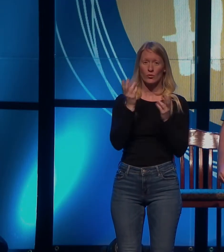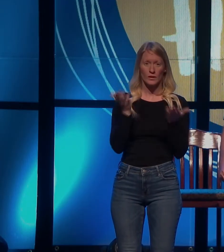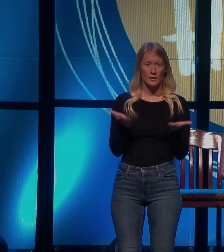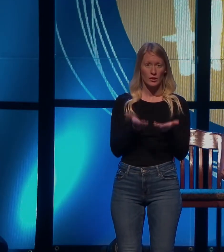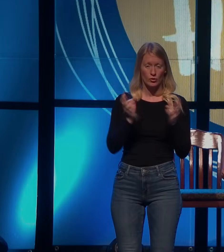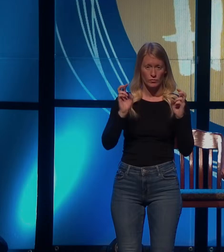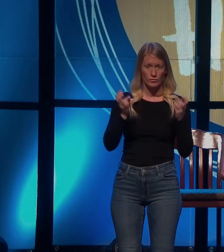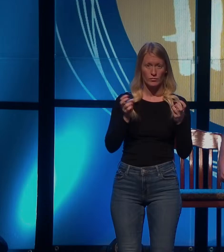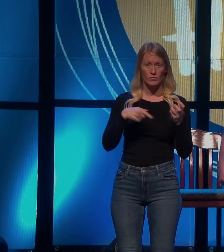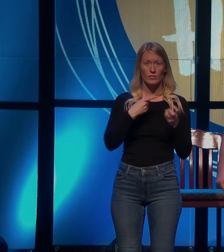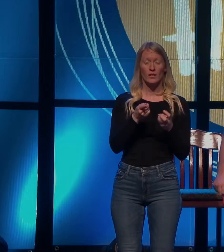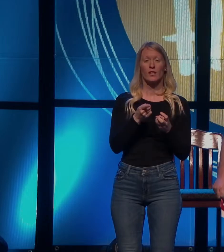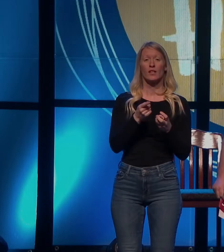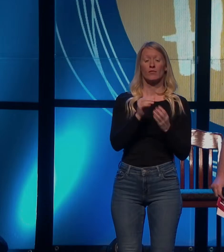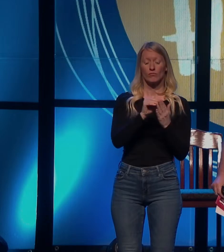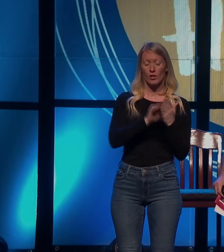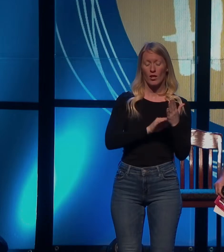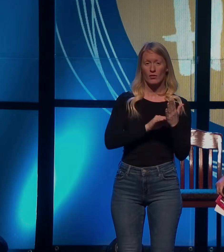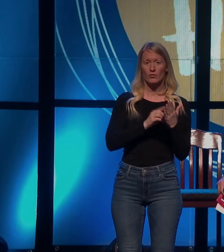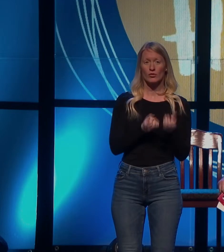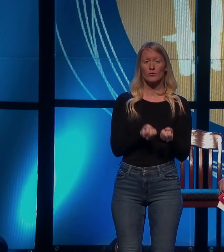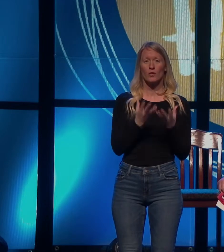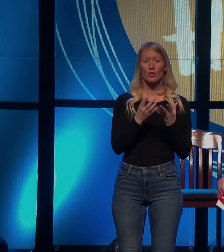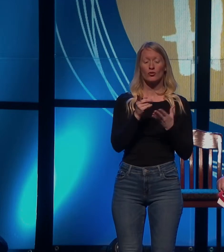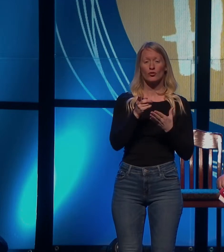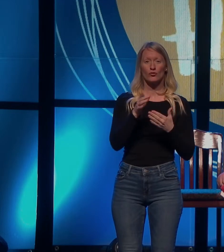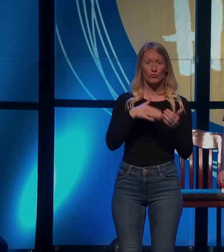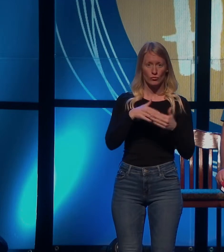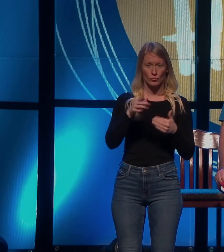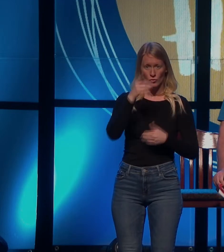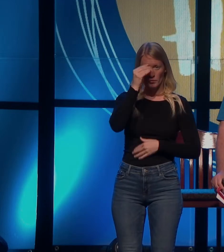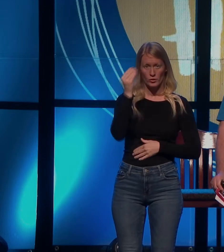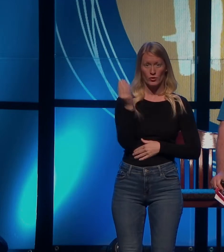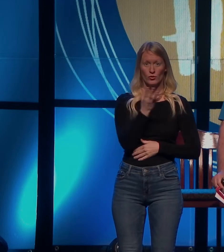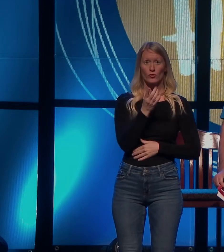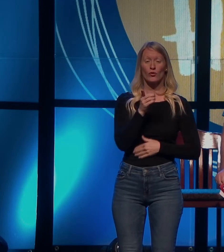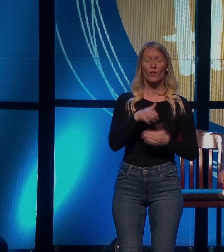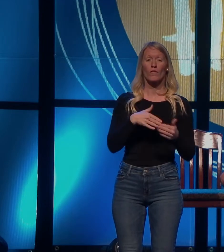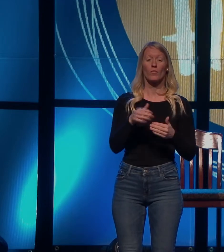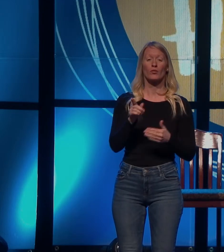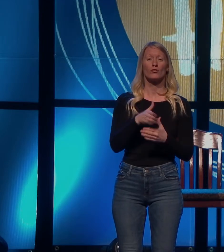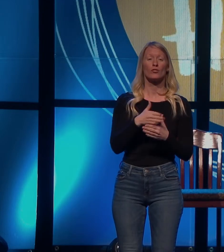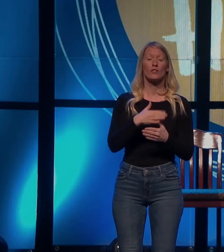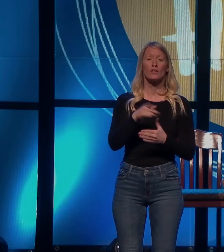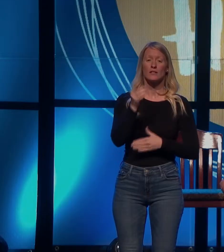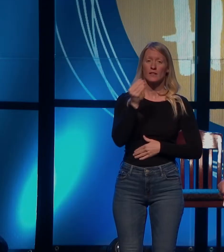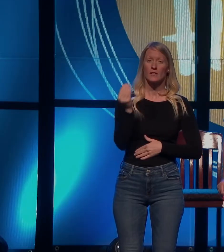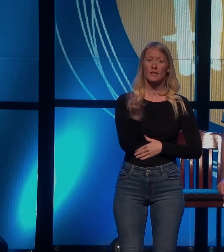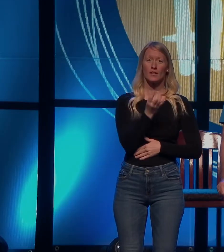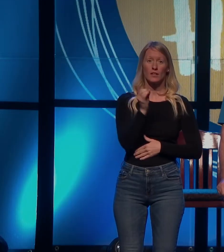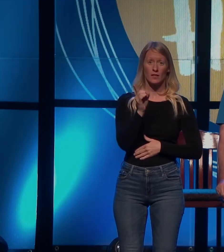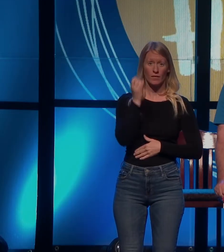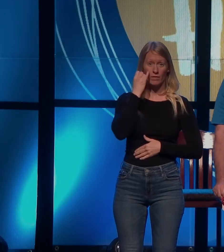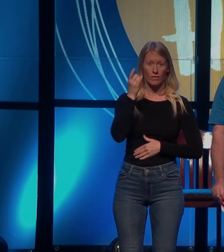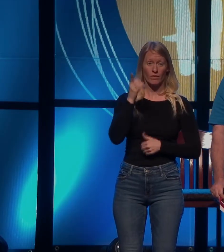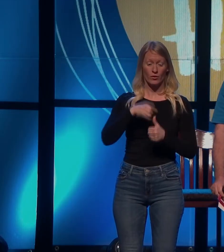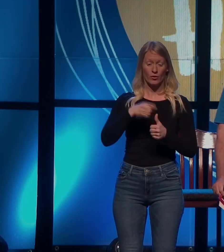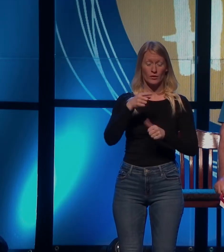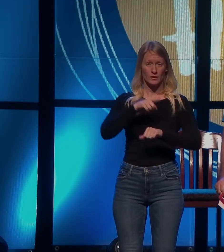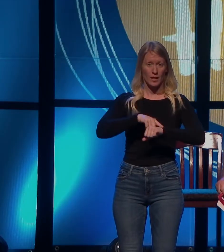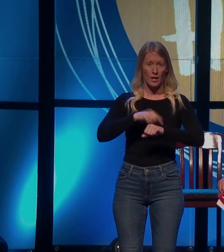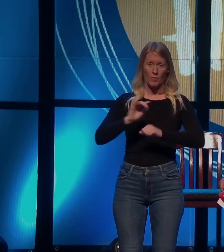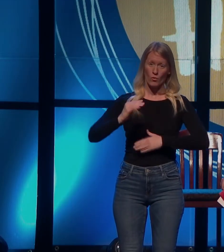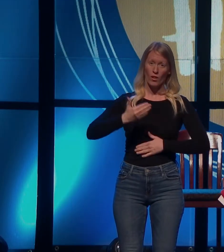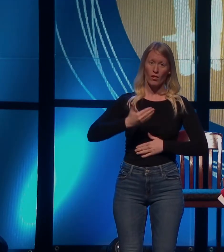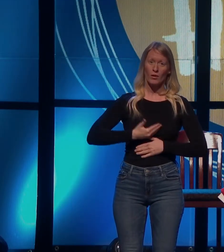feel comfortable sharing. Again, if this is your first time connecting with us this morning, welcome, and we're glad that you're here, and we have a special